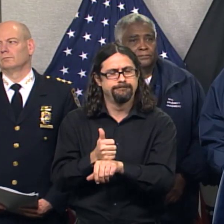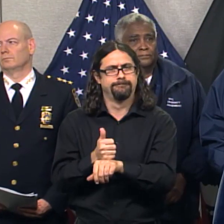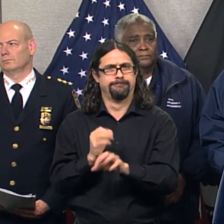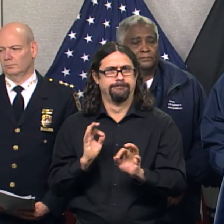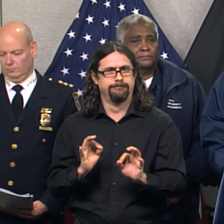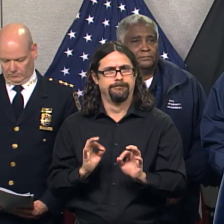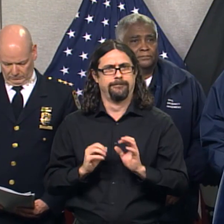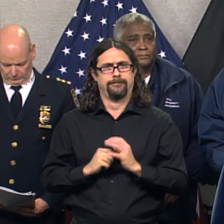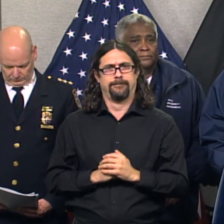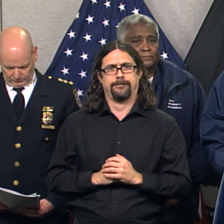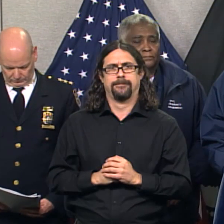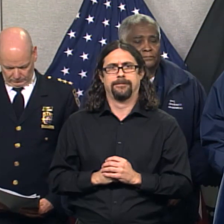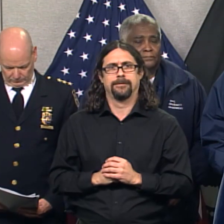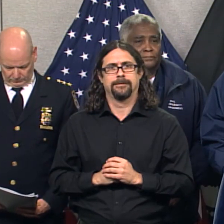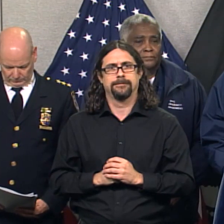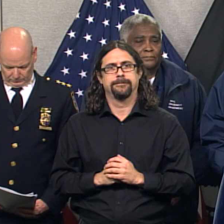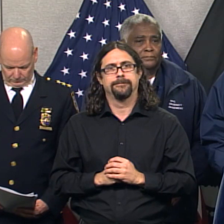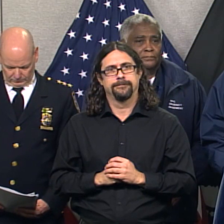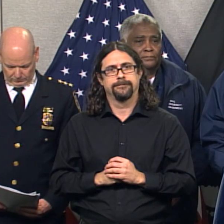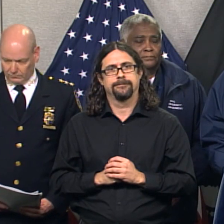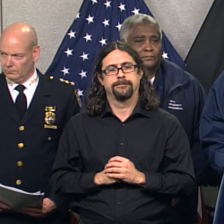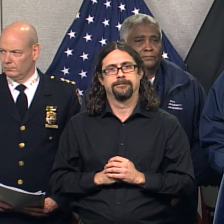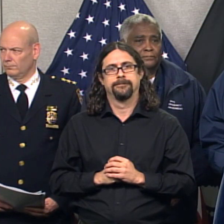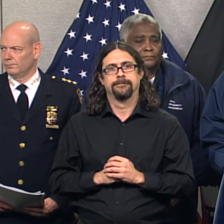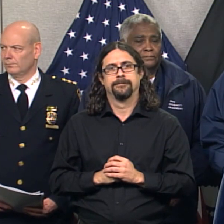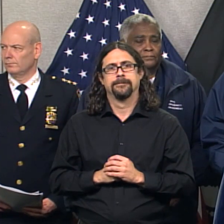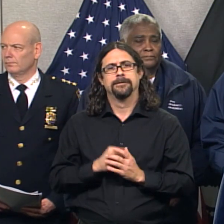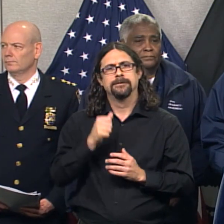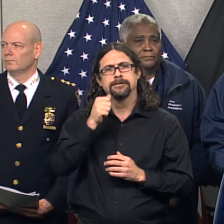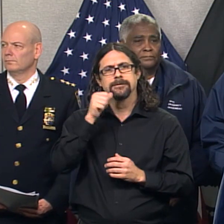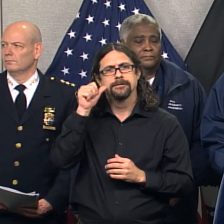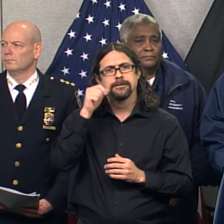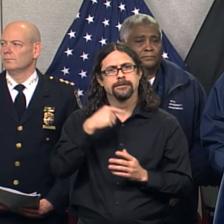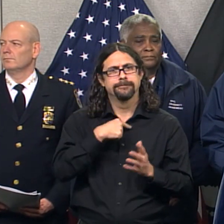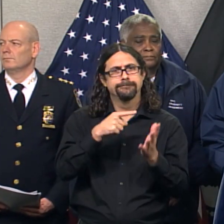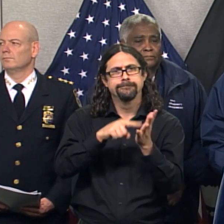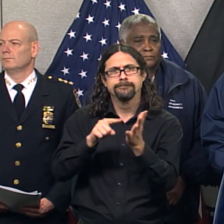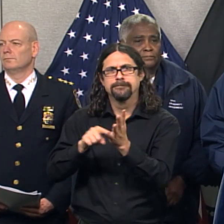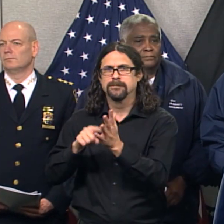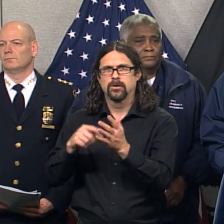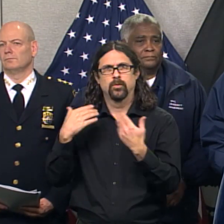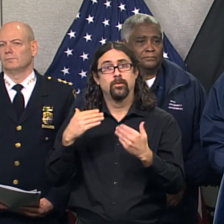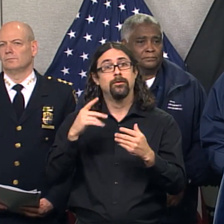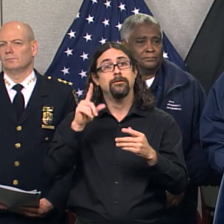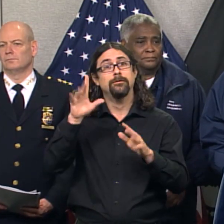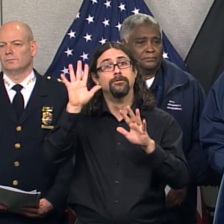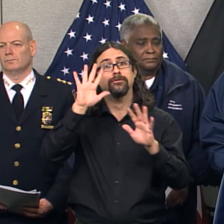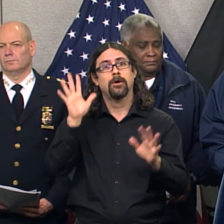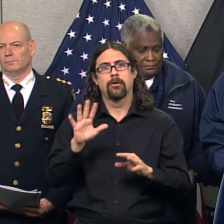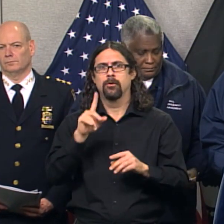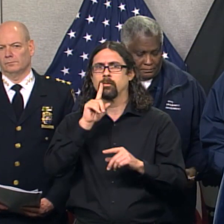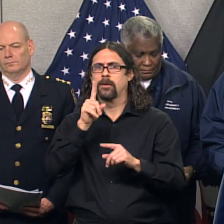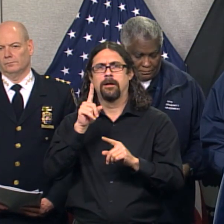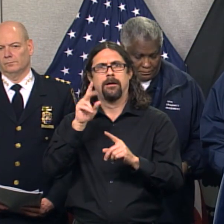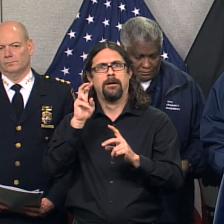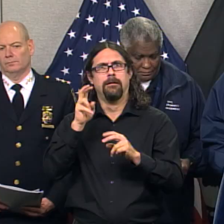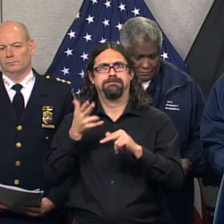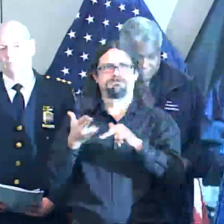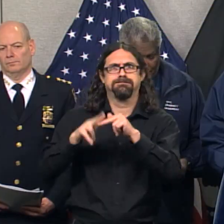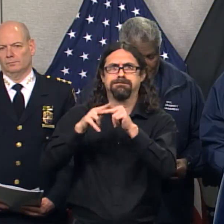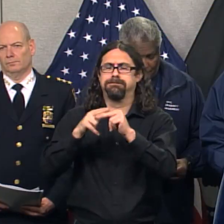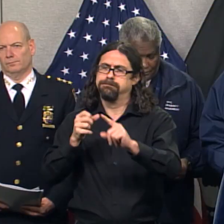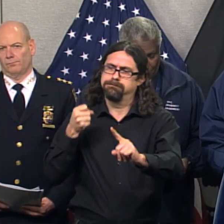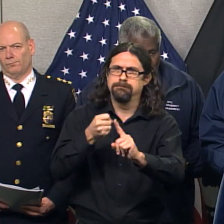of this storm. This is an unusually fast, intense storm. We wanted to get New Yorkers ready for it. And by and